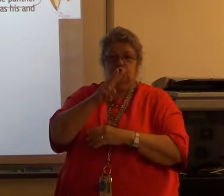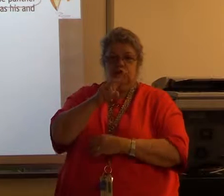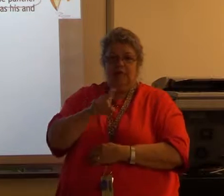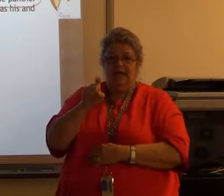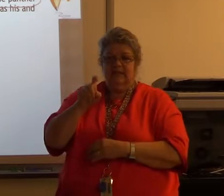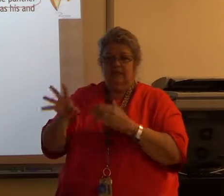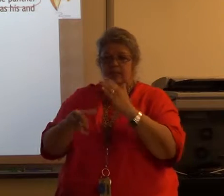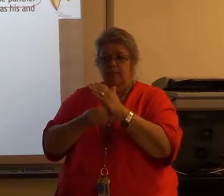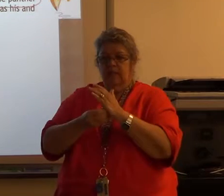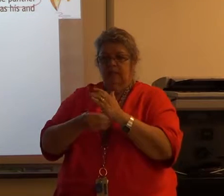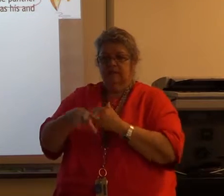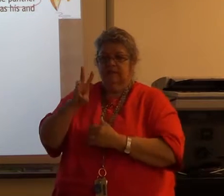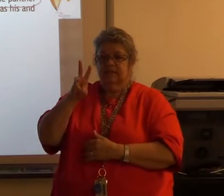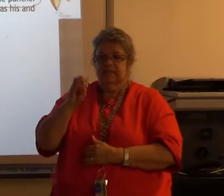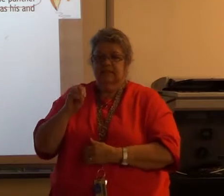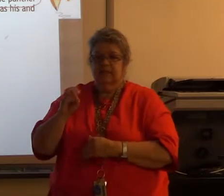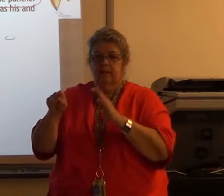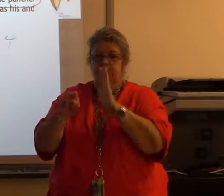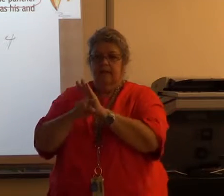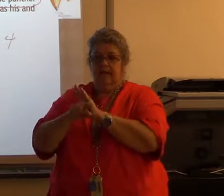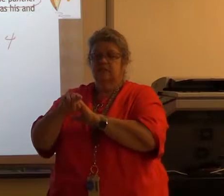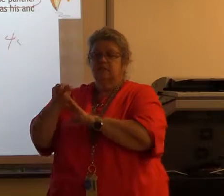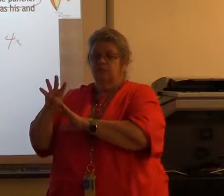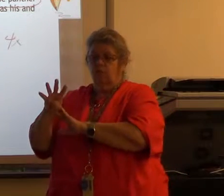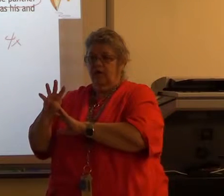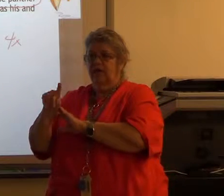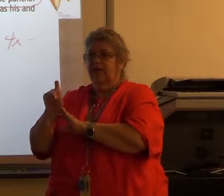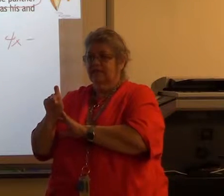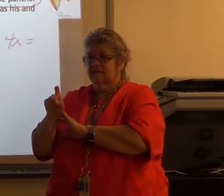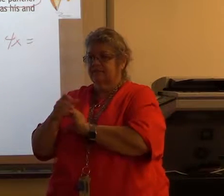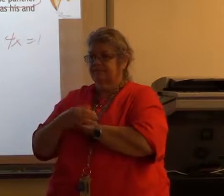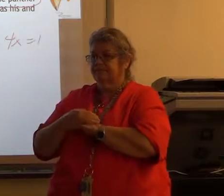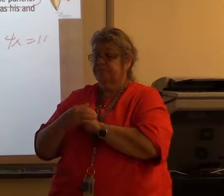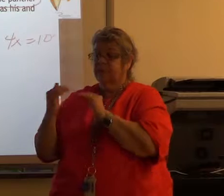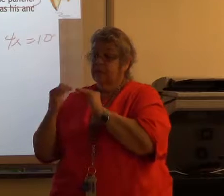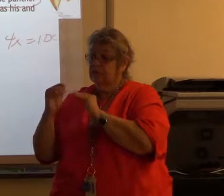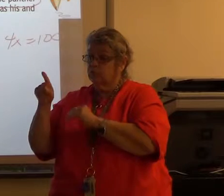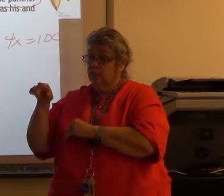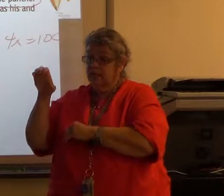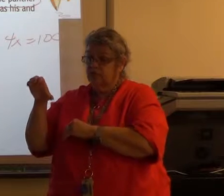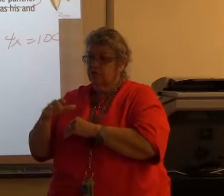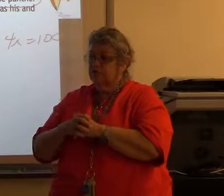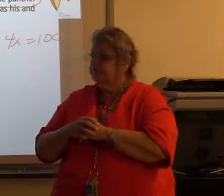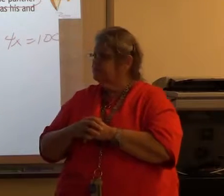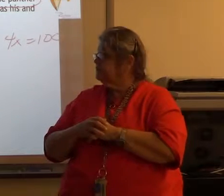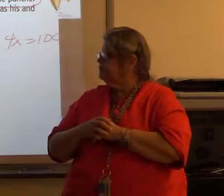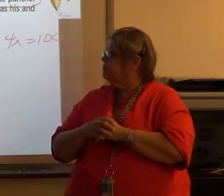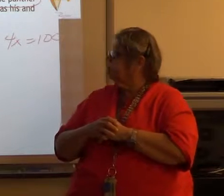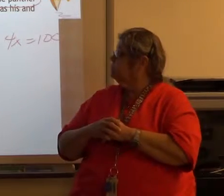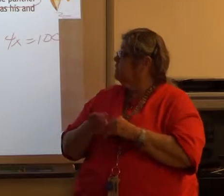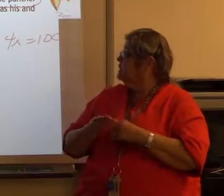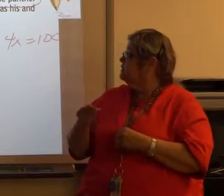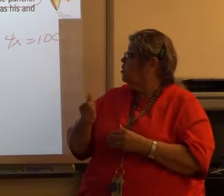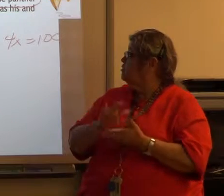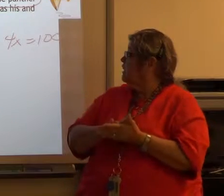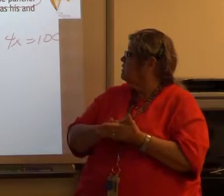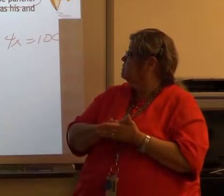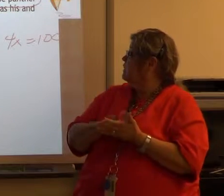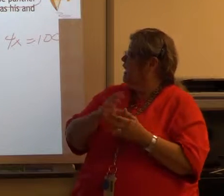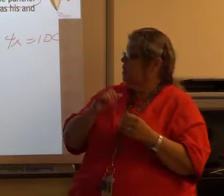plus 60 minus 4x equals 100. Solve that, and then tomorrow in